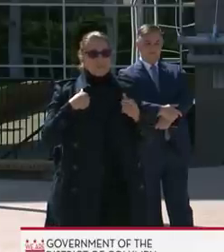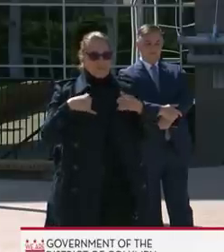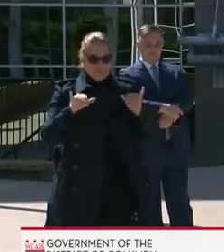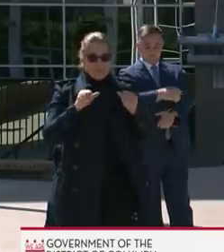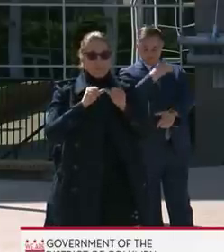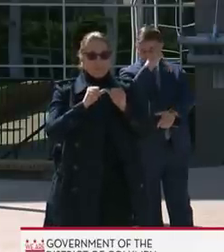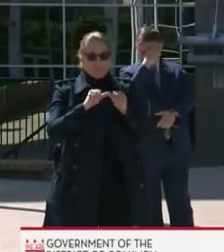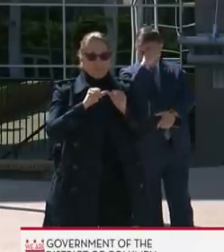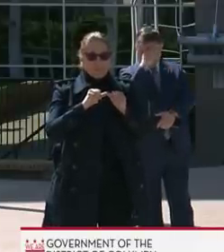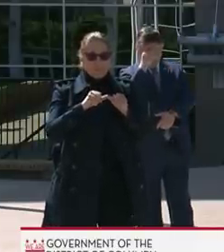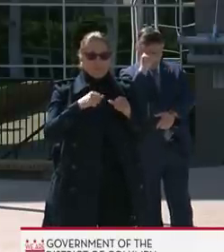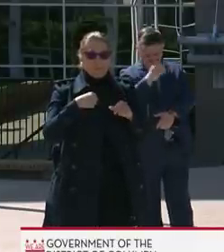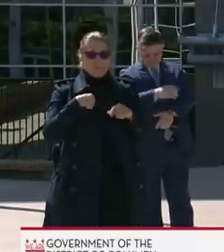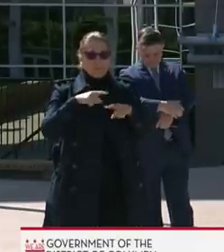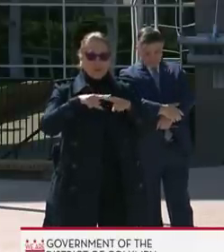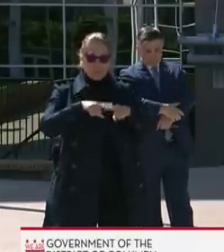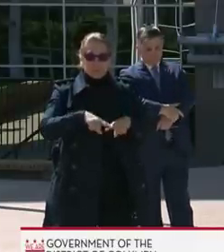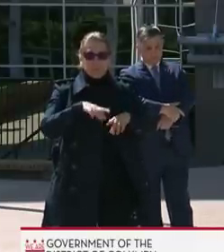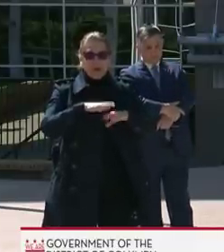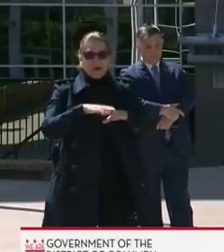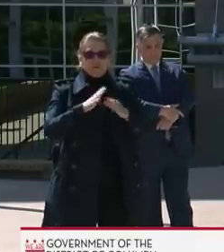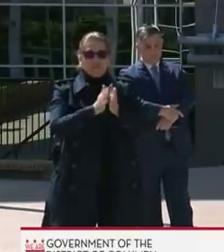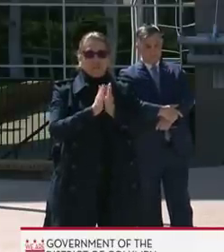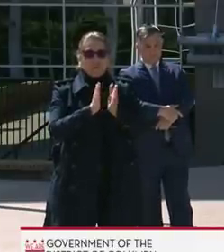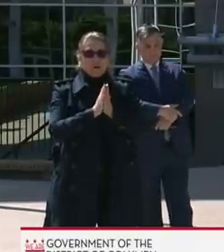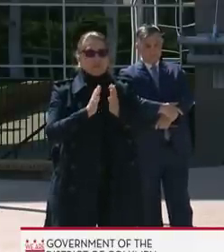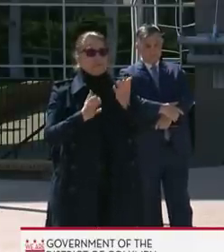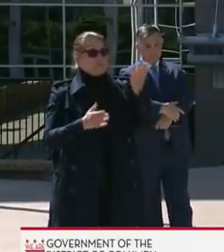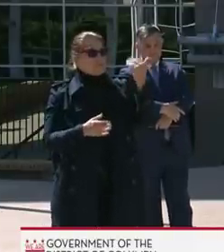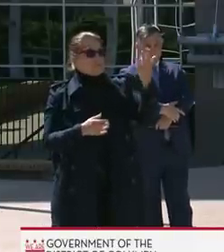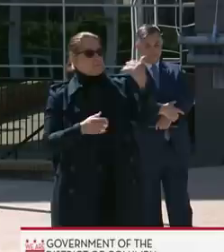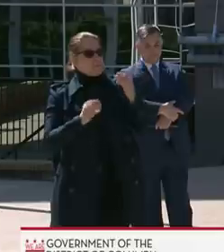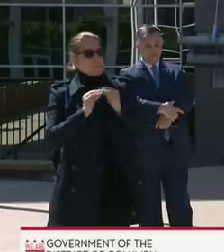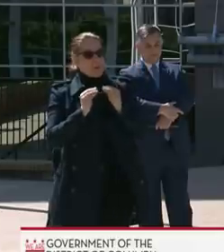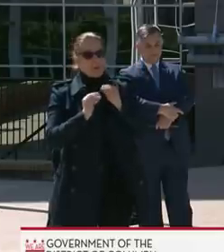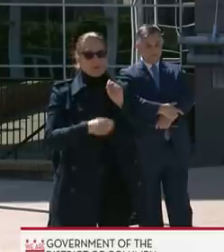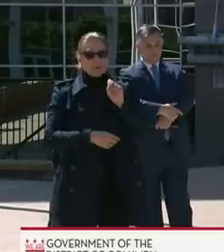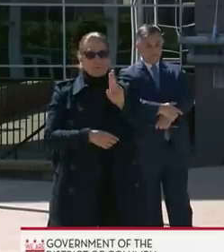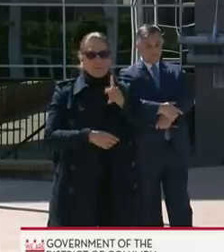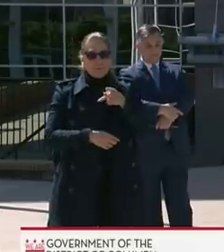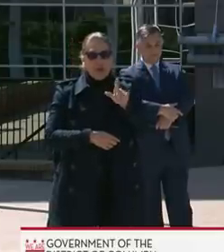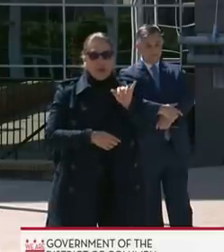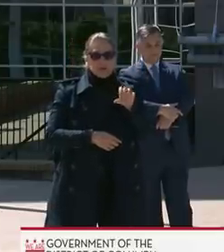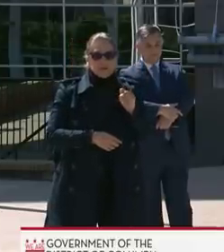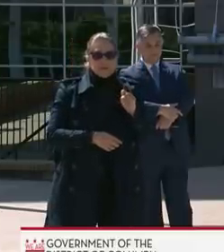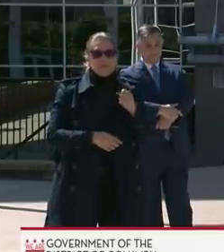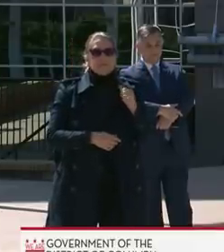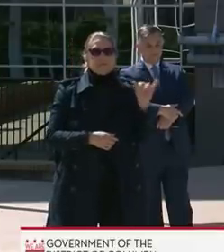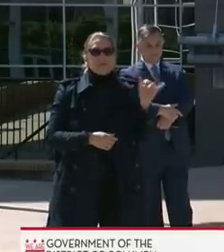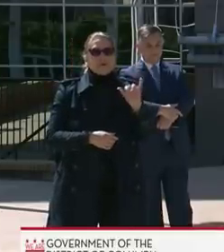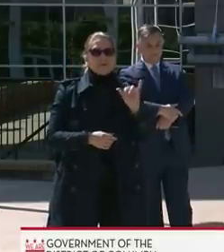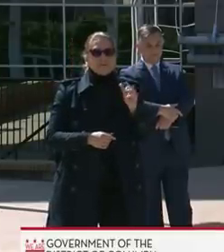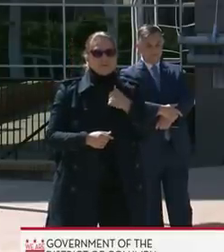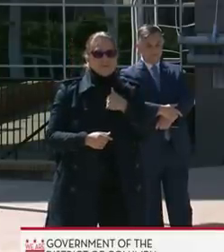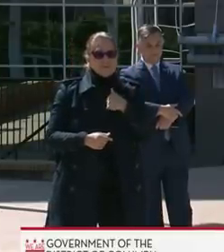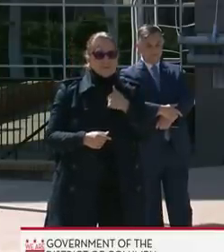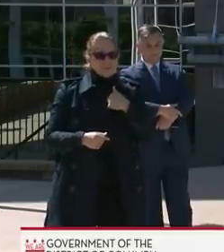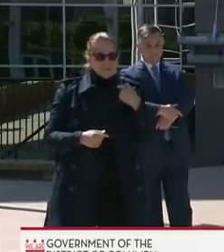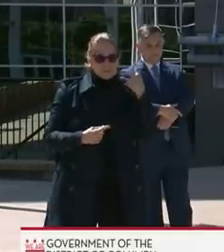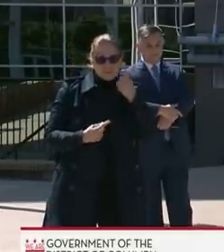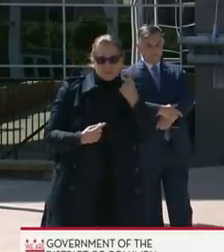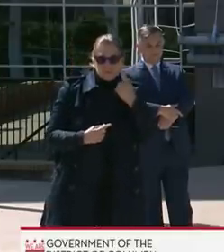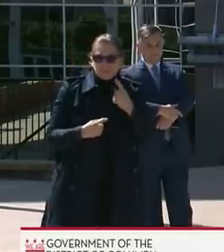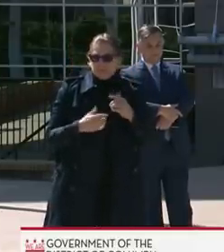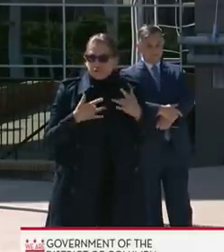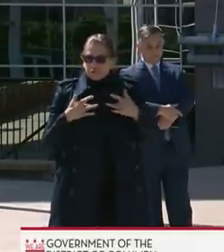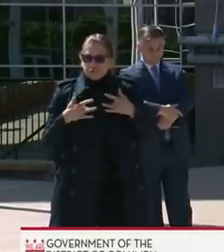that all cities will have, but we're certainly concerned about, is how we will staff our surge